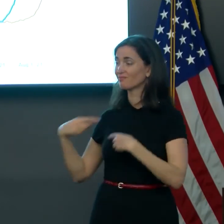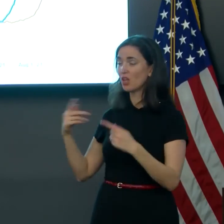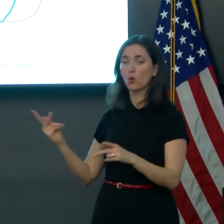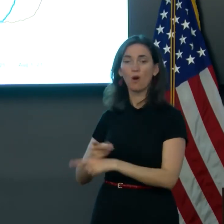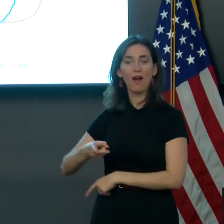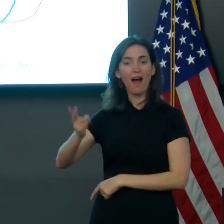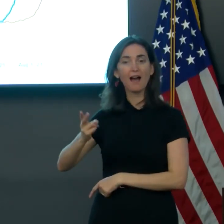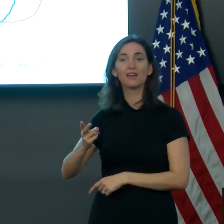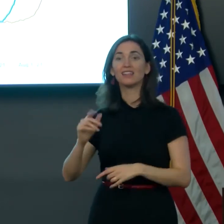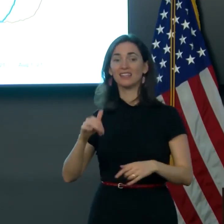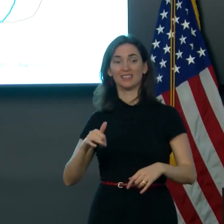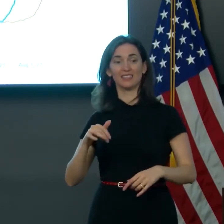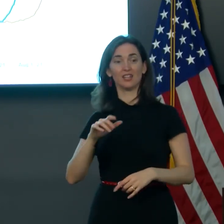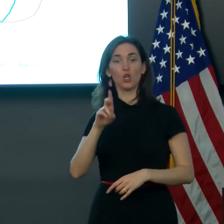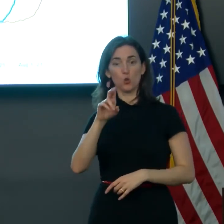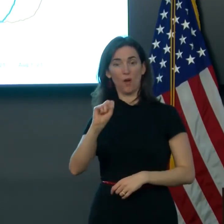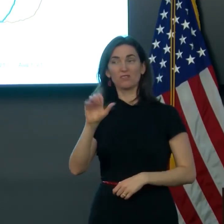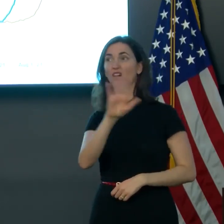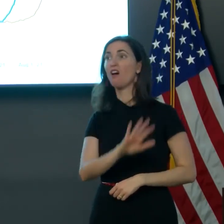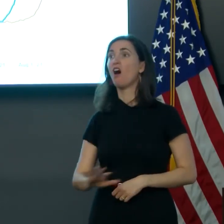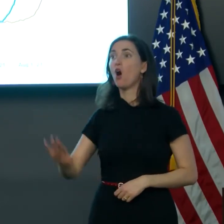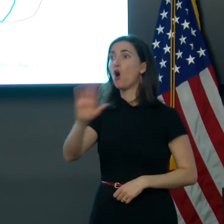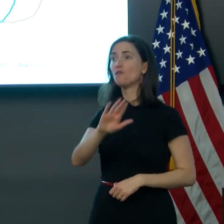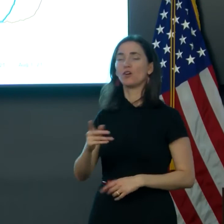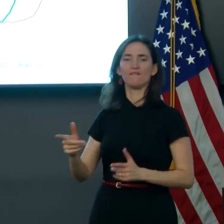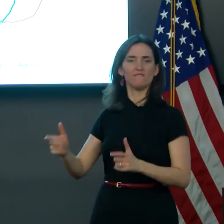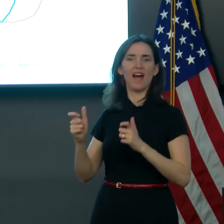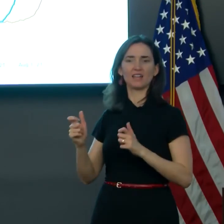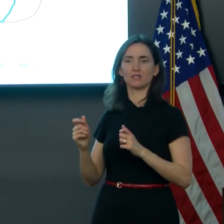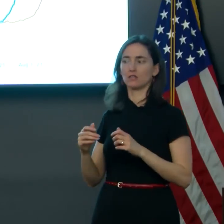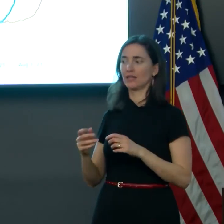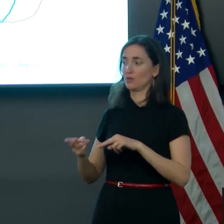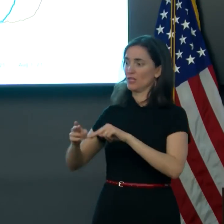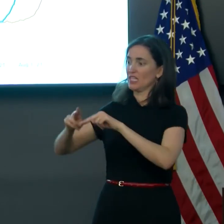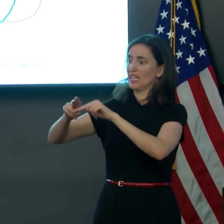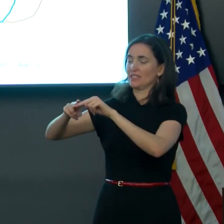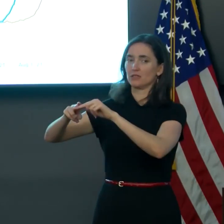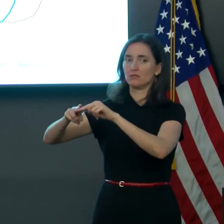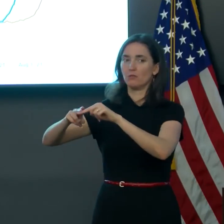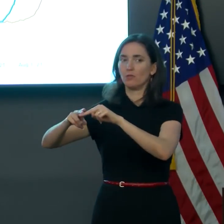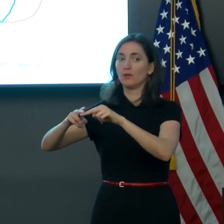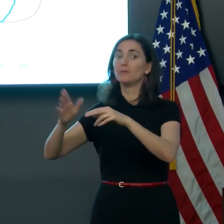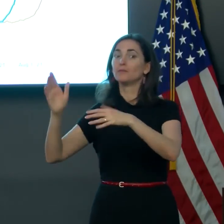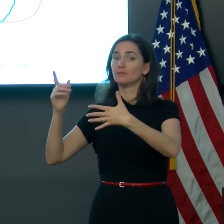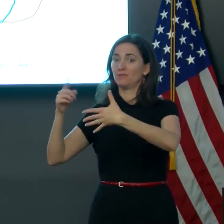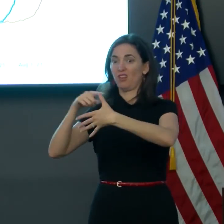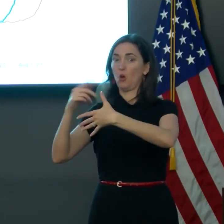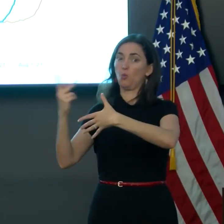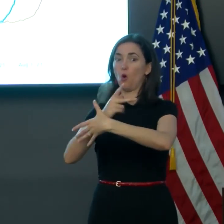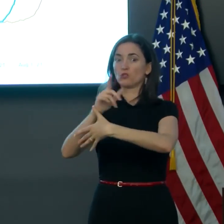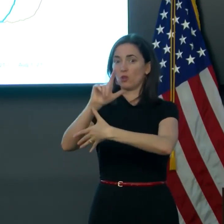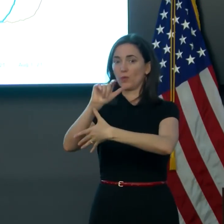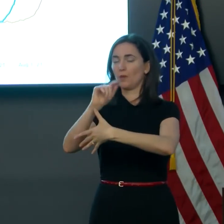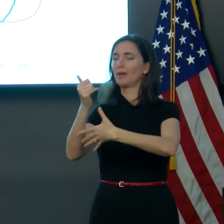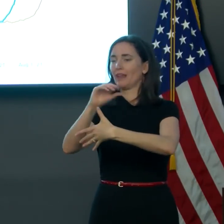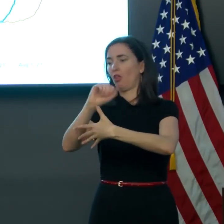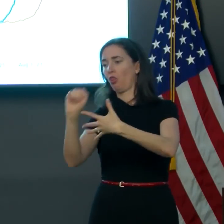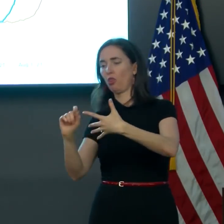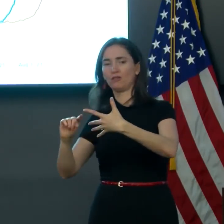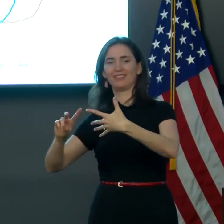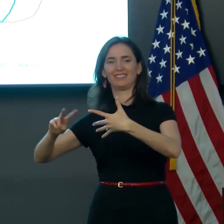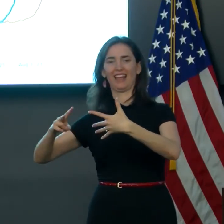rate in the country for all of those weeks, and now we're number 2, which I guess is some relief, but if you look at that number, nobody should